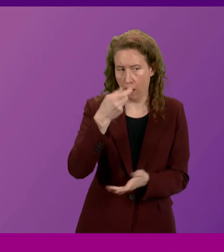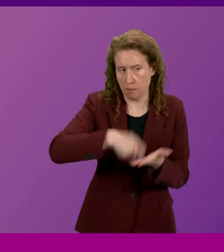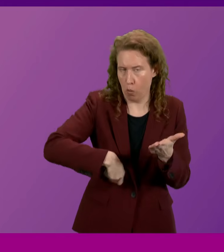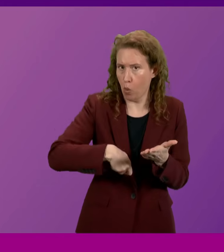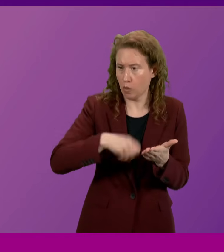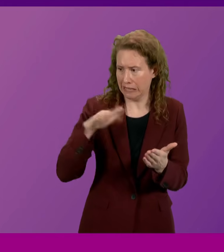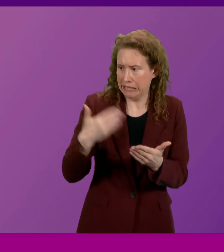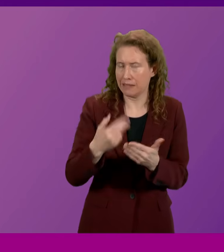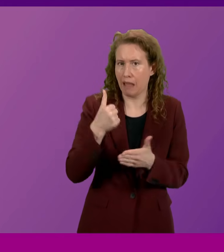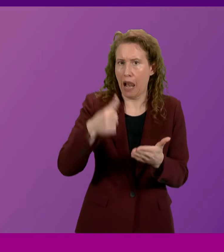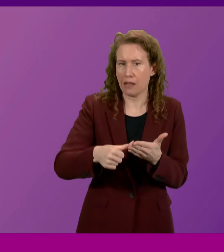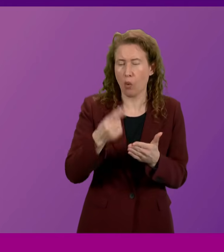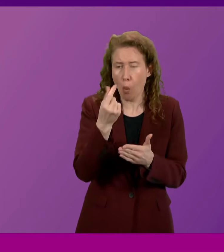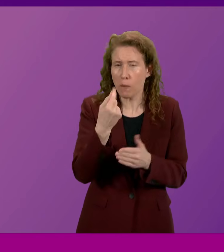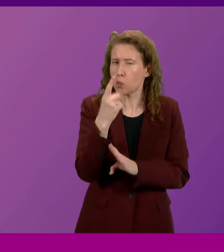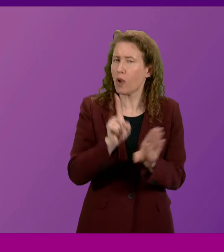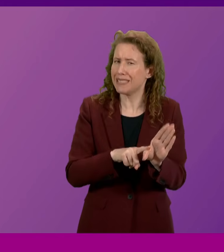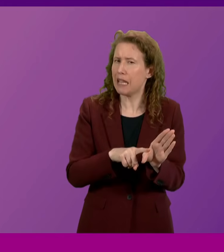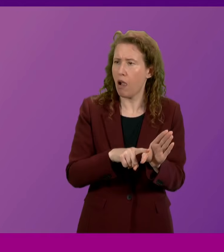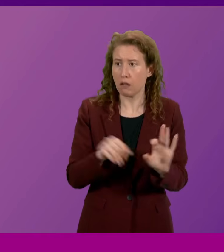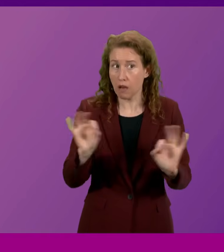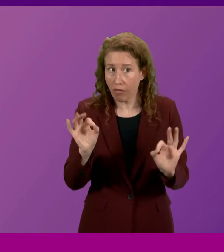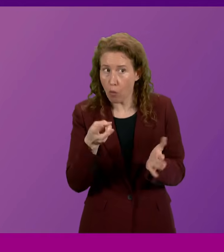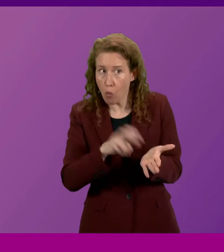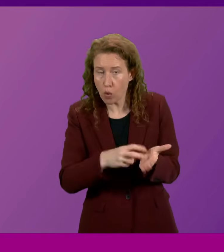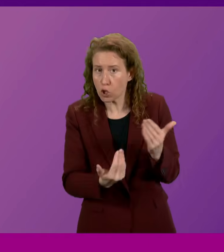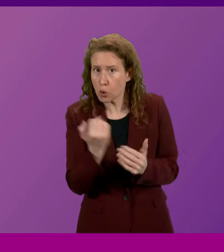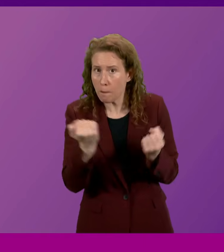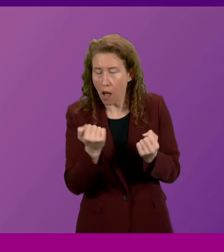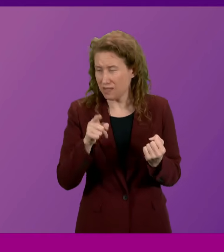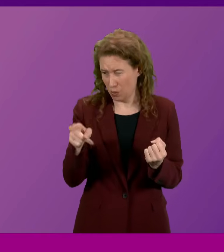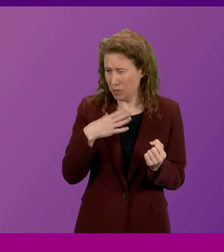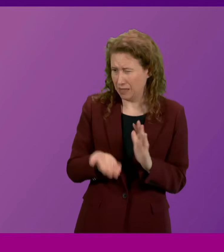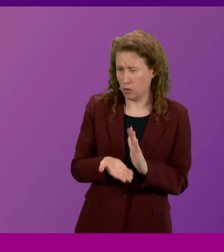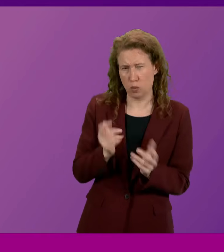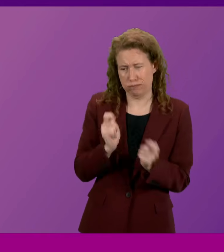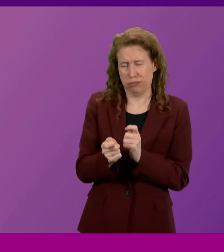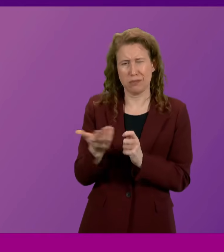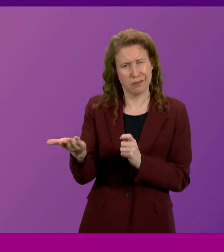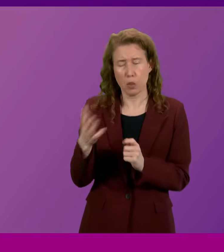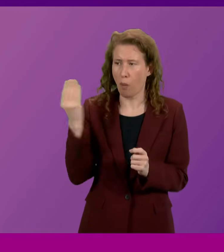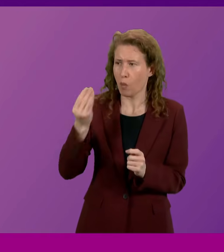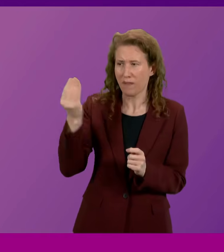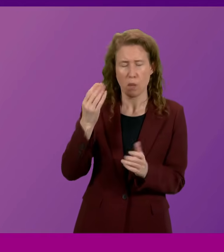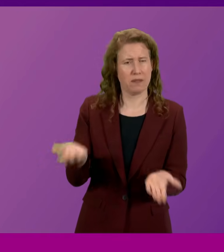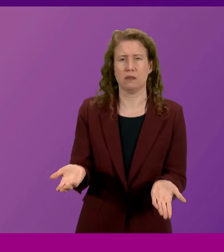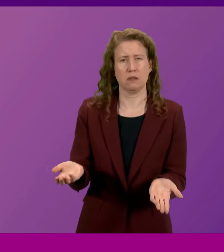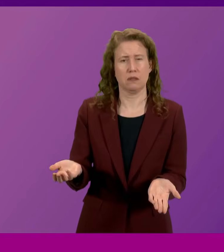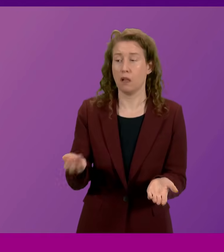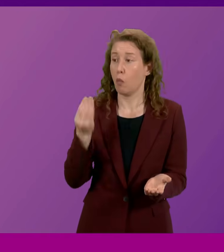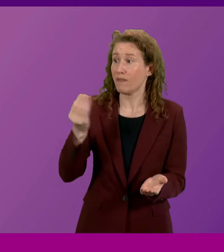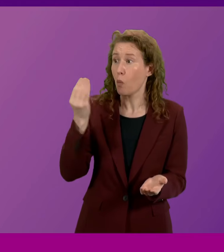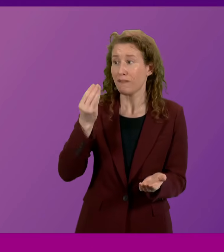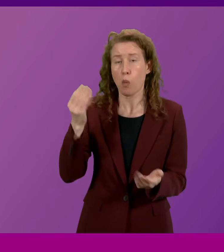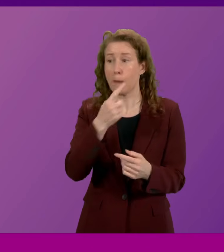since that letter from almost a year ago. So the SNP needs to up their game rather than the usual waffle, because it just